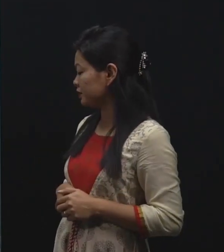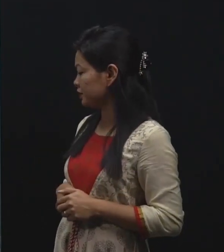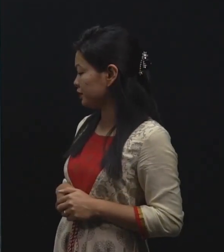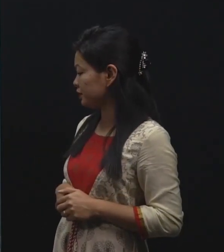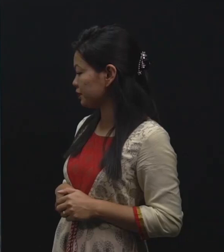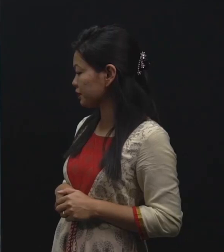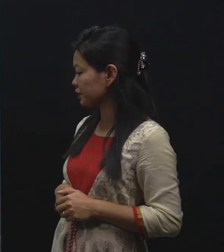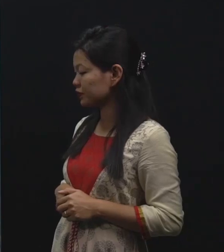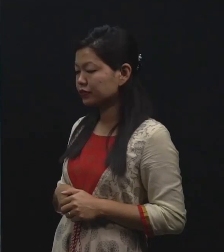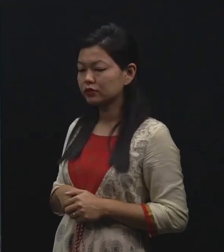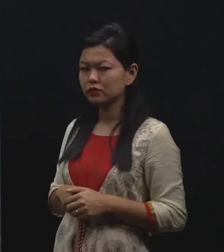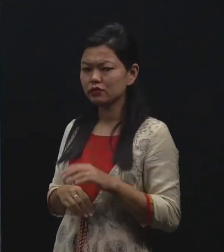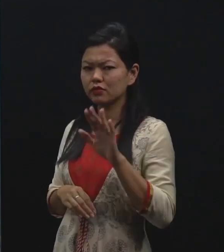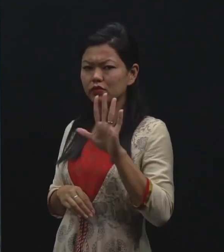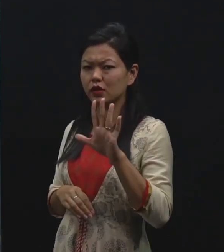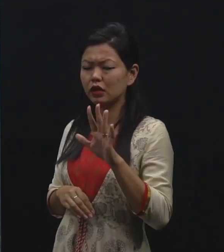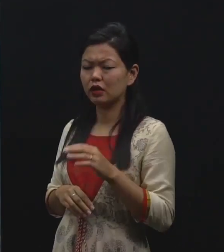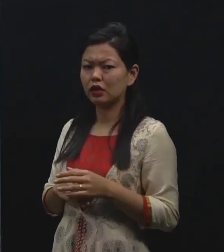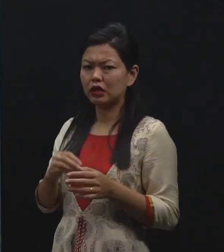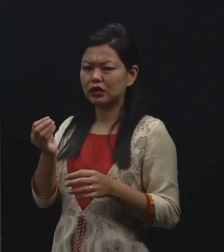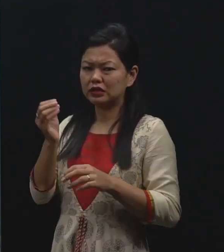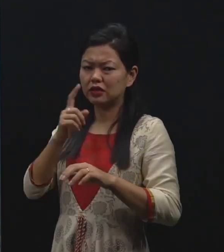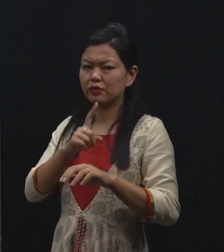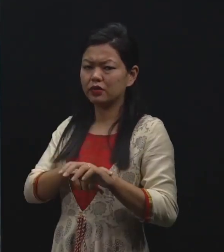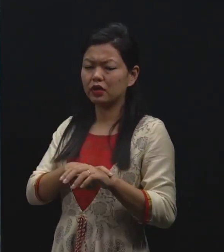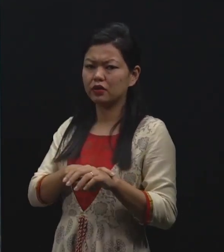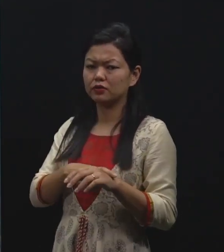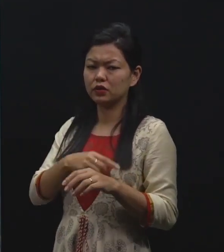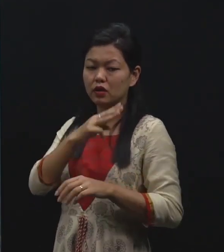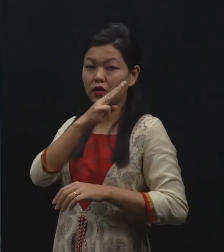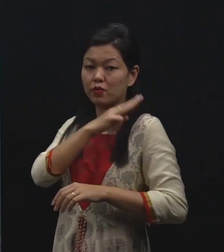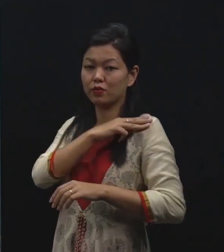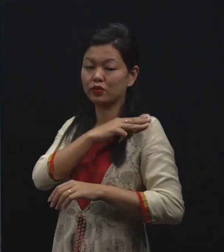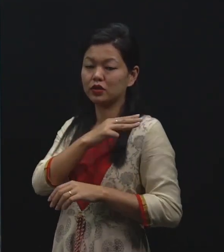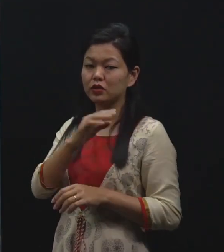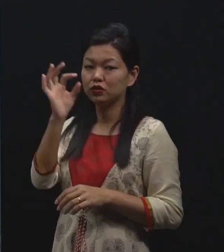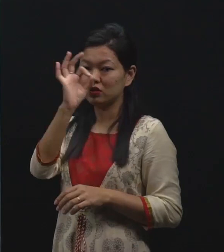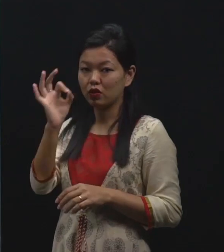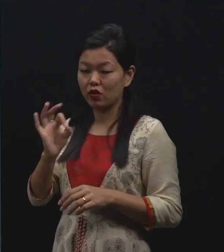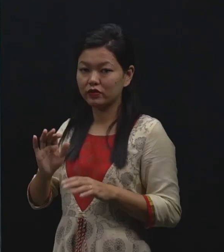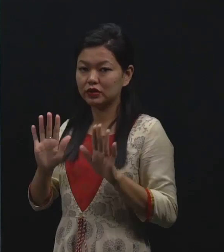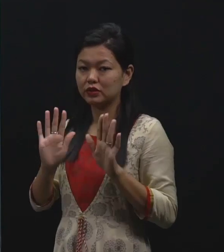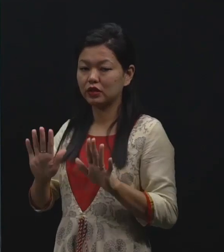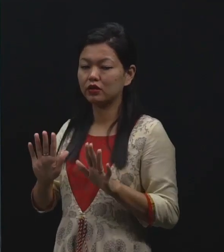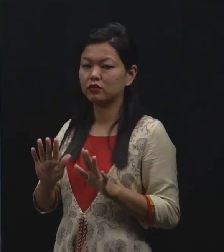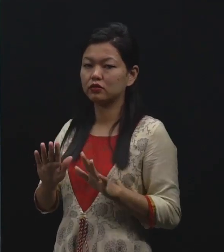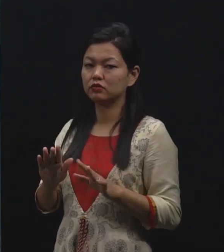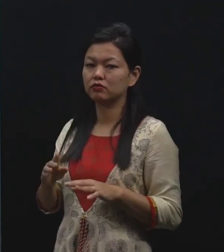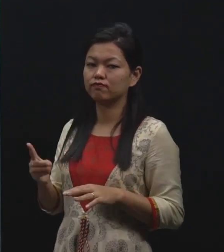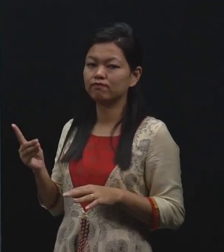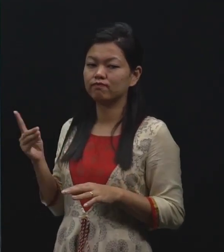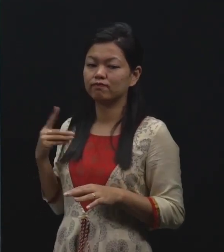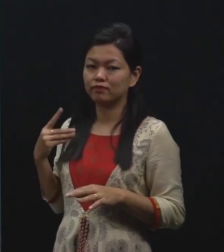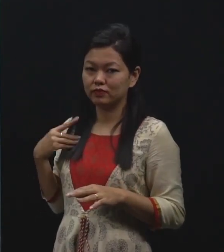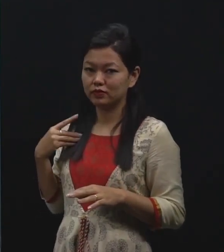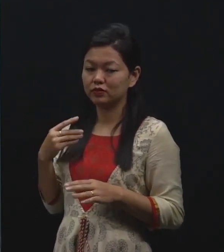sometimes there are some certain police officers who do not want to record this FIR. So what you need to do in that case, and